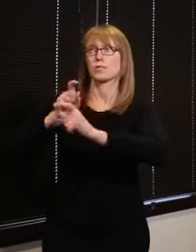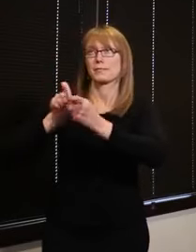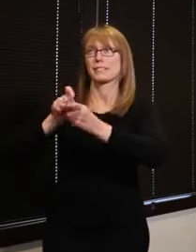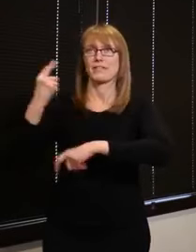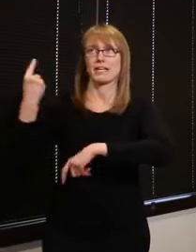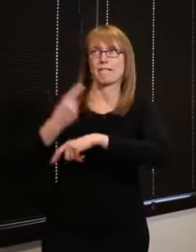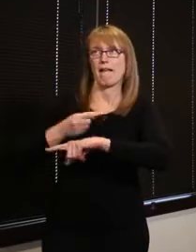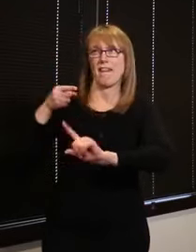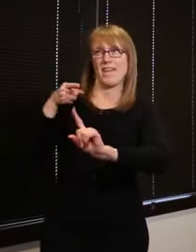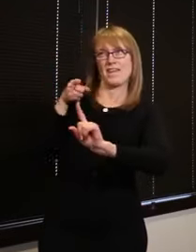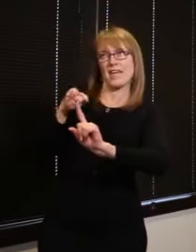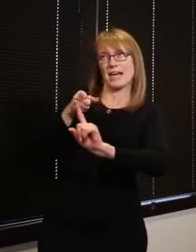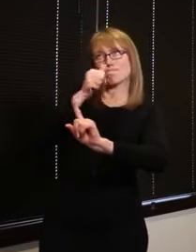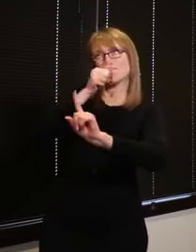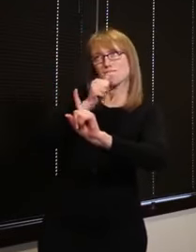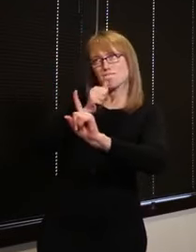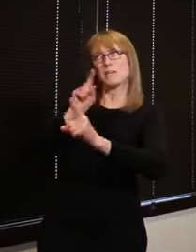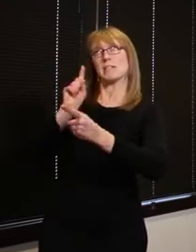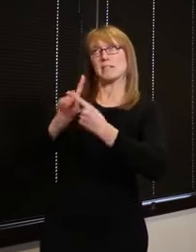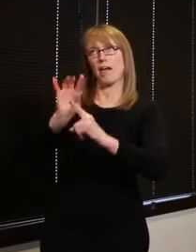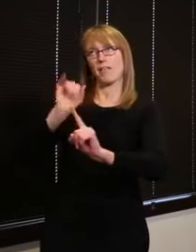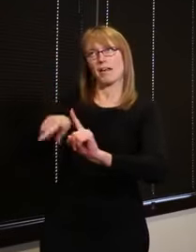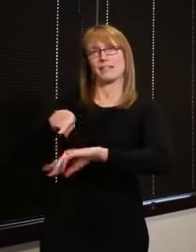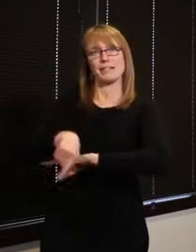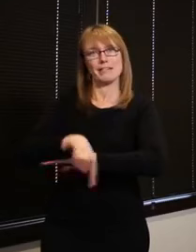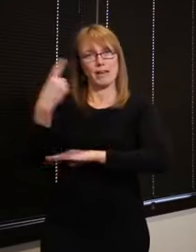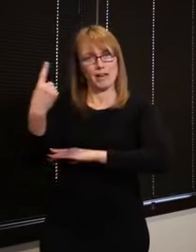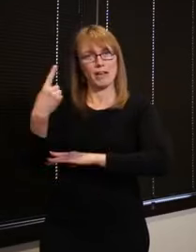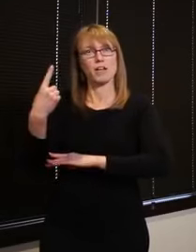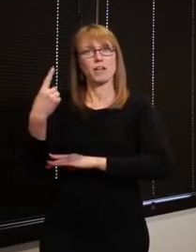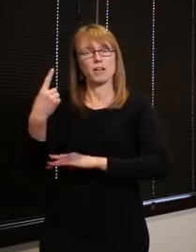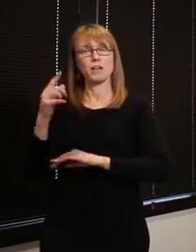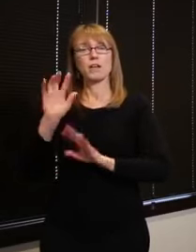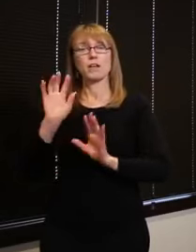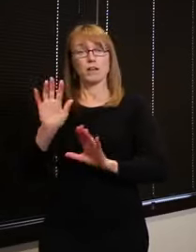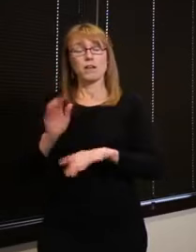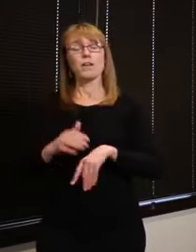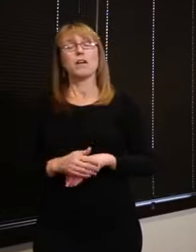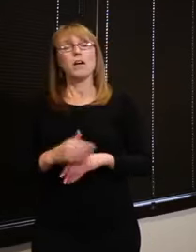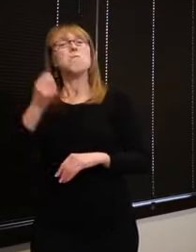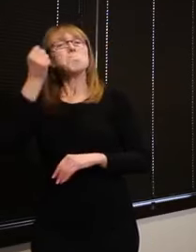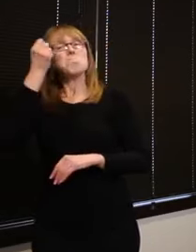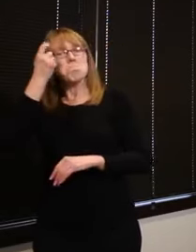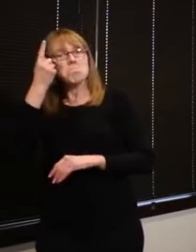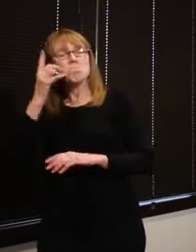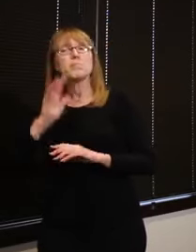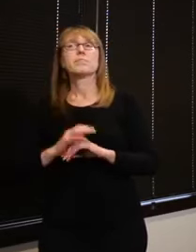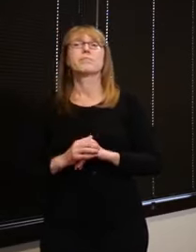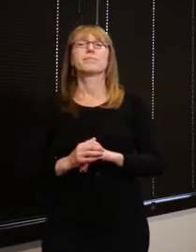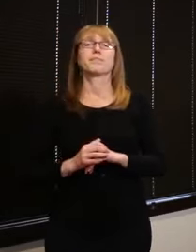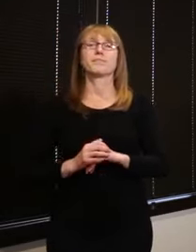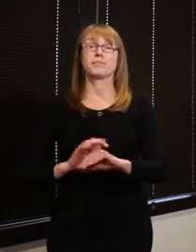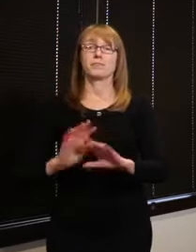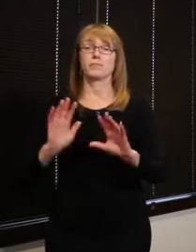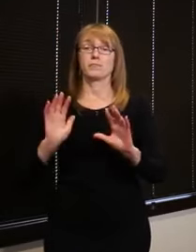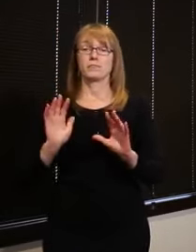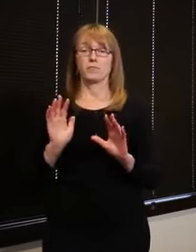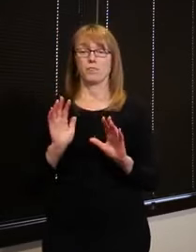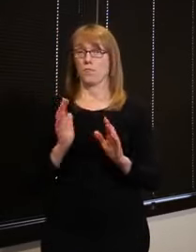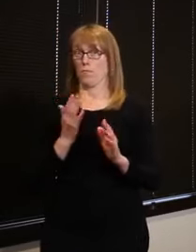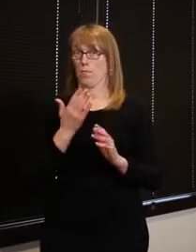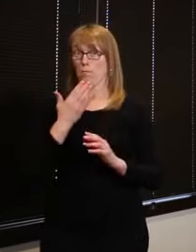understandable. But this is the real question, is what sort of strategy do we have in place in order to